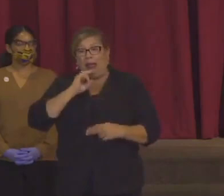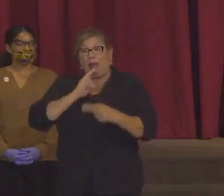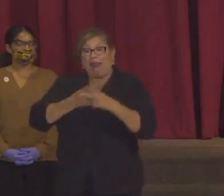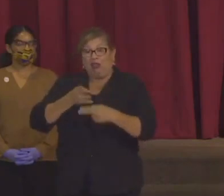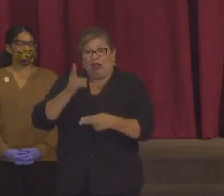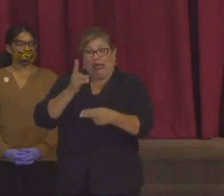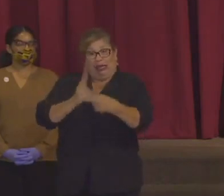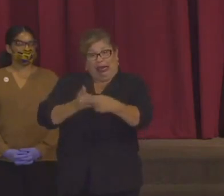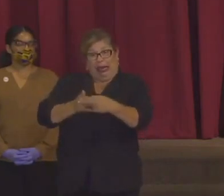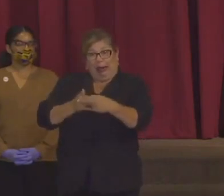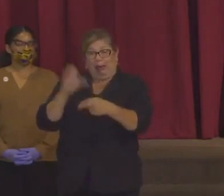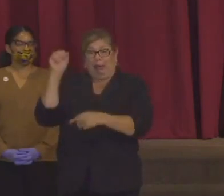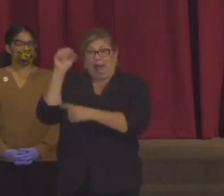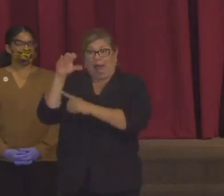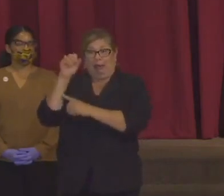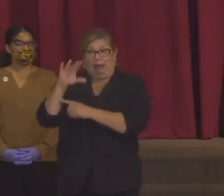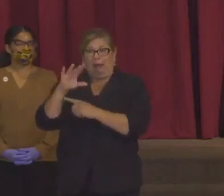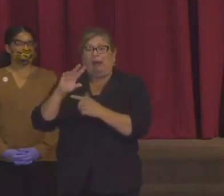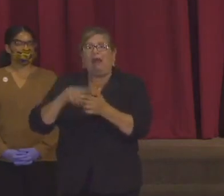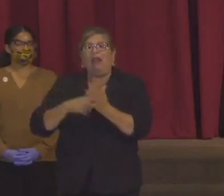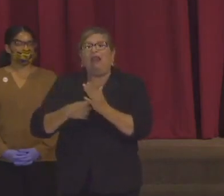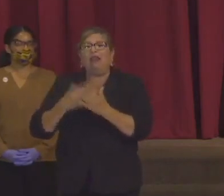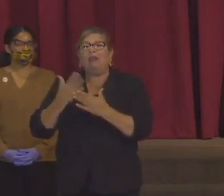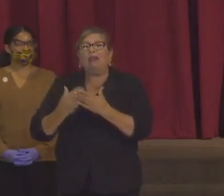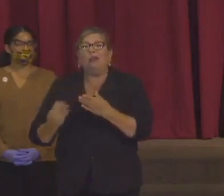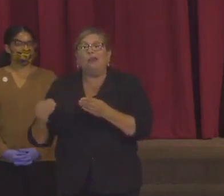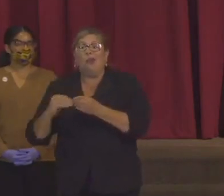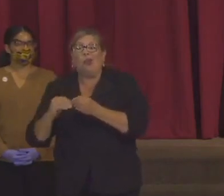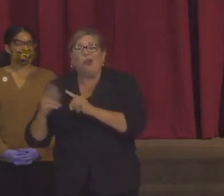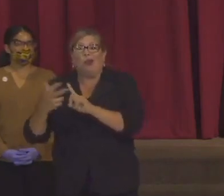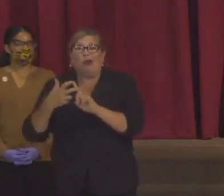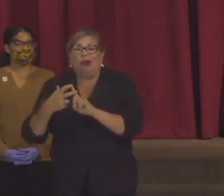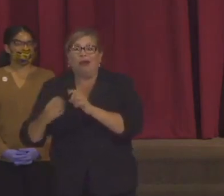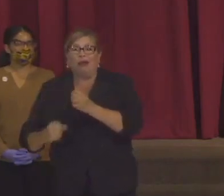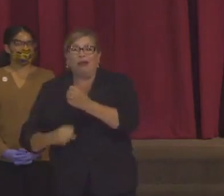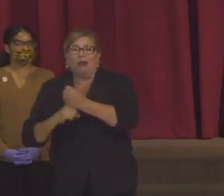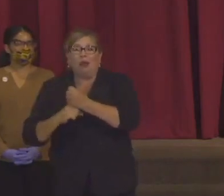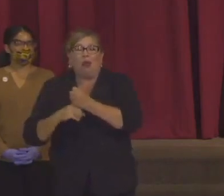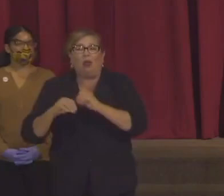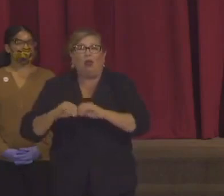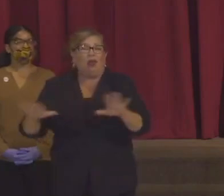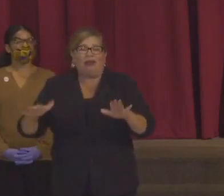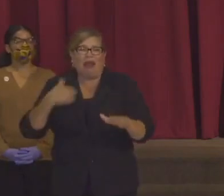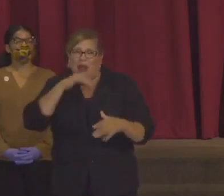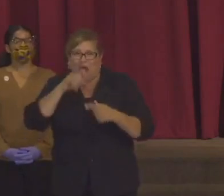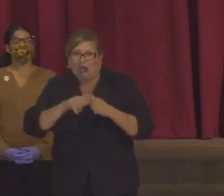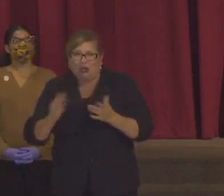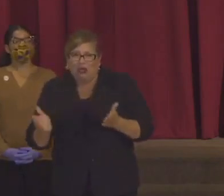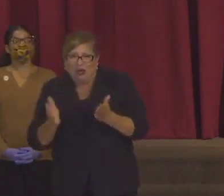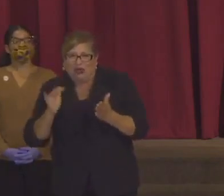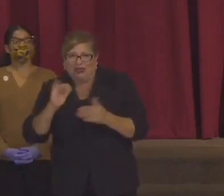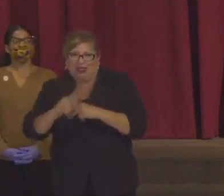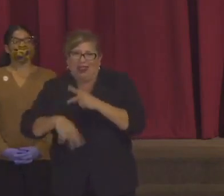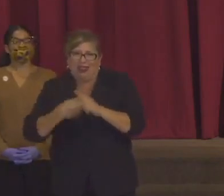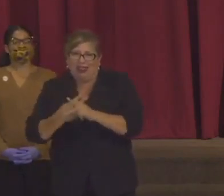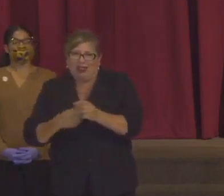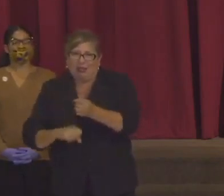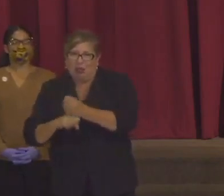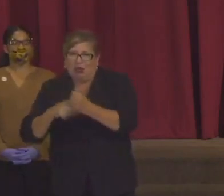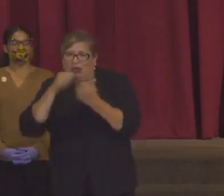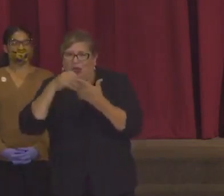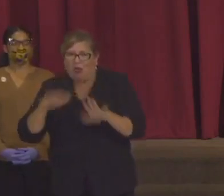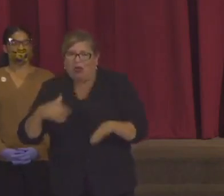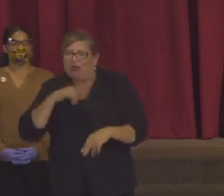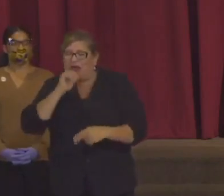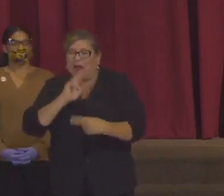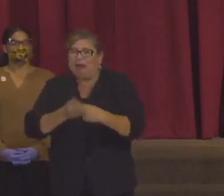their supporters. And with all due respect to some of these groups, I'm not going to give you that privilege right now. Genoa Barrow of